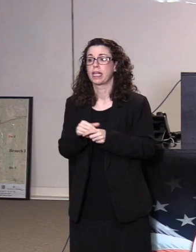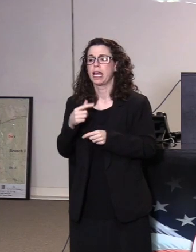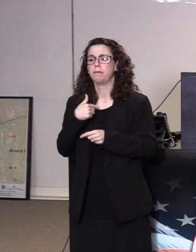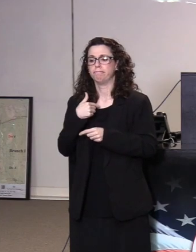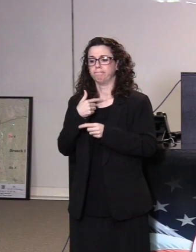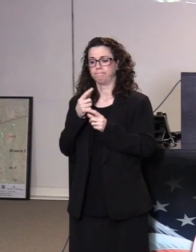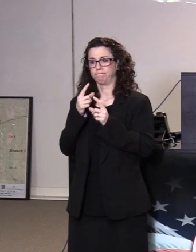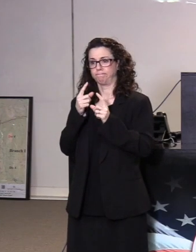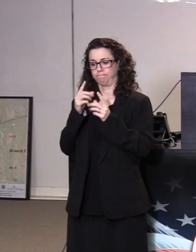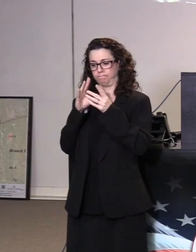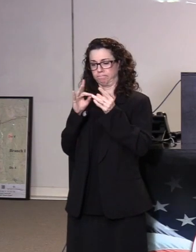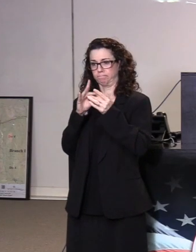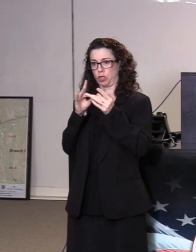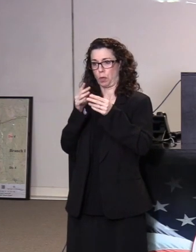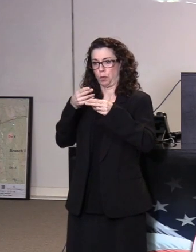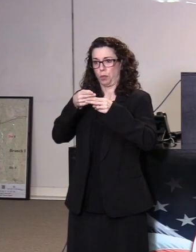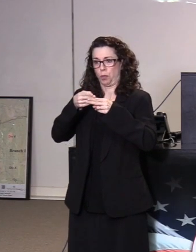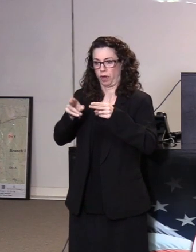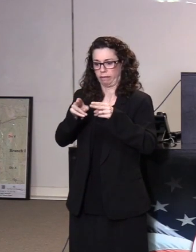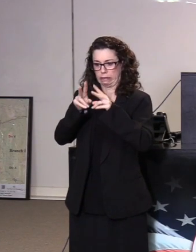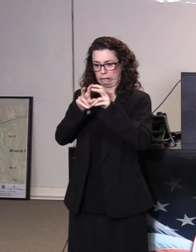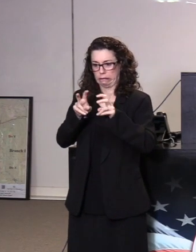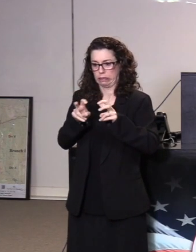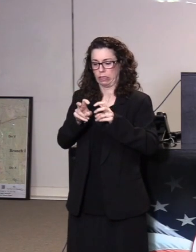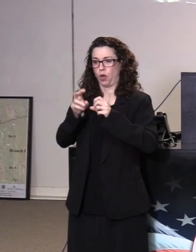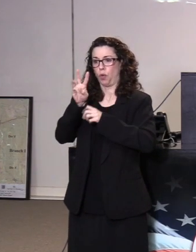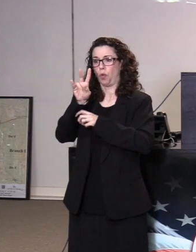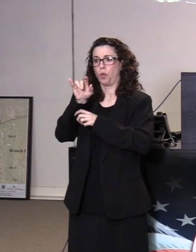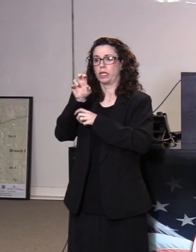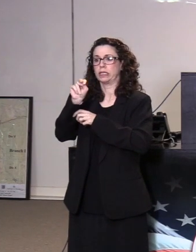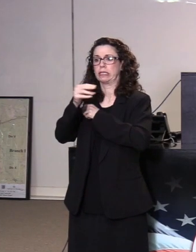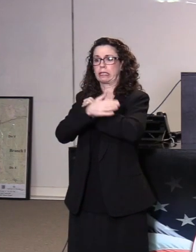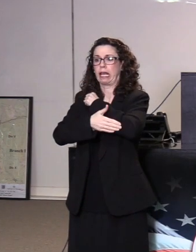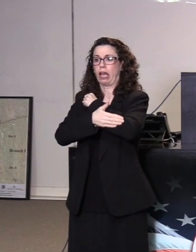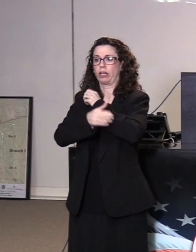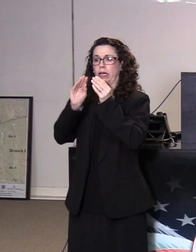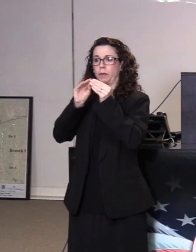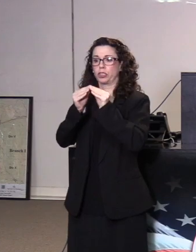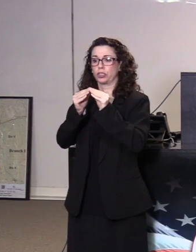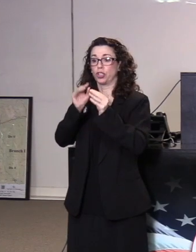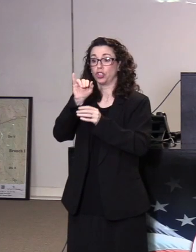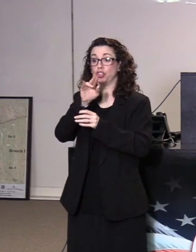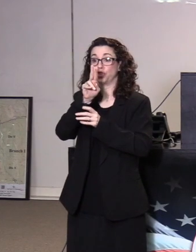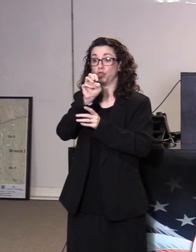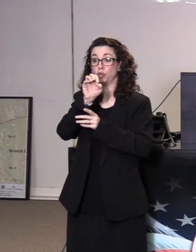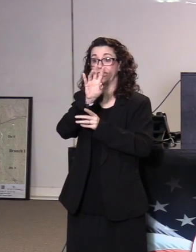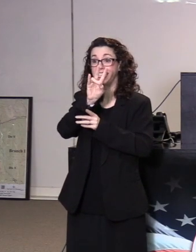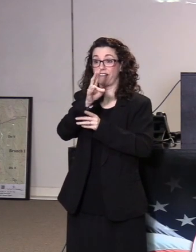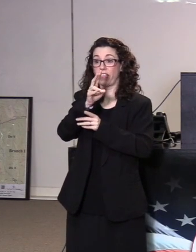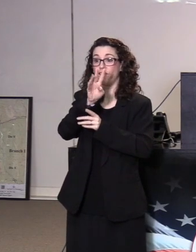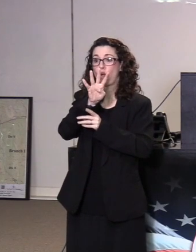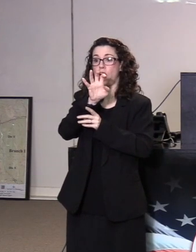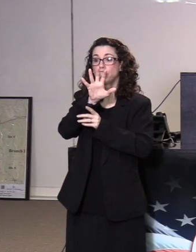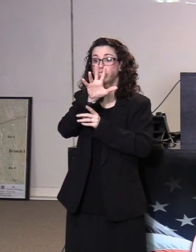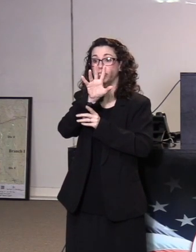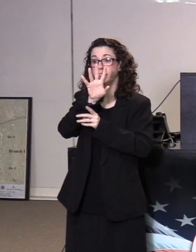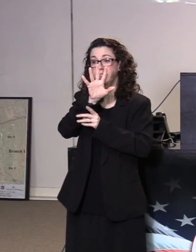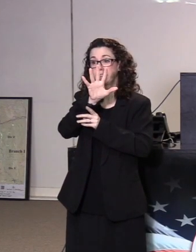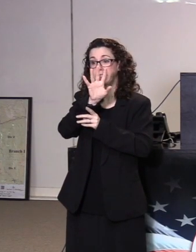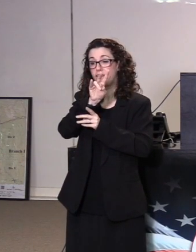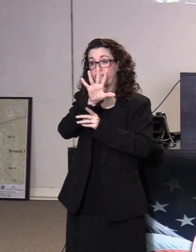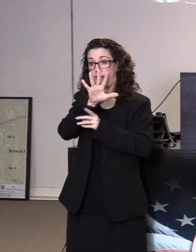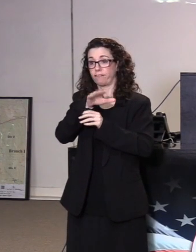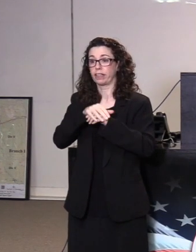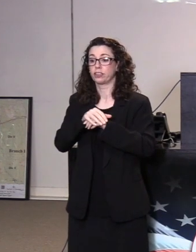analysis of Wilson County by the numbers. On June the 7th, we had 475 cases. On July the